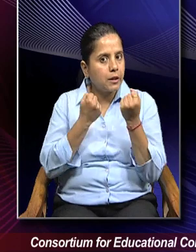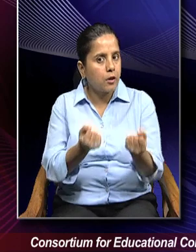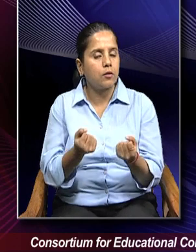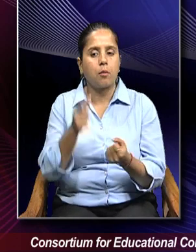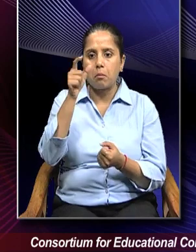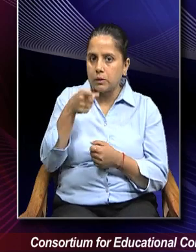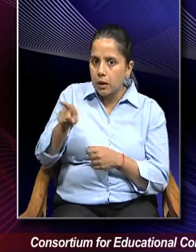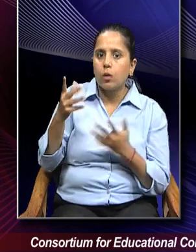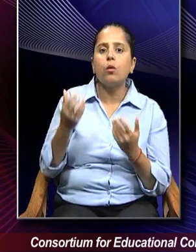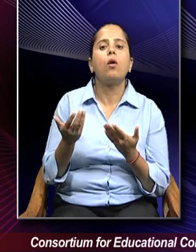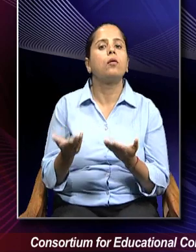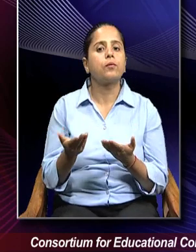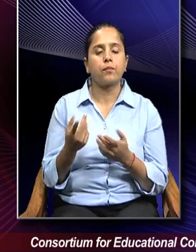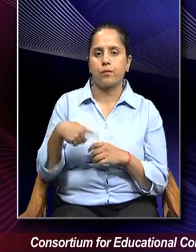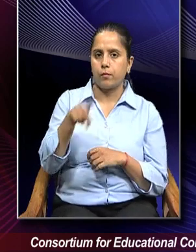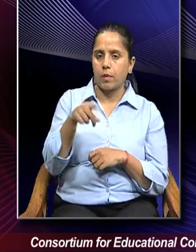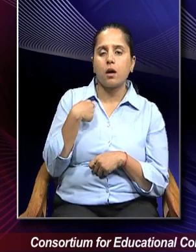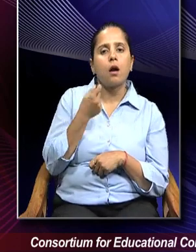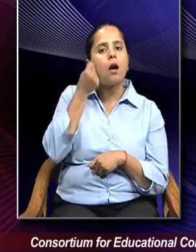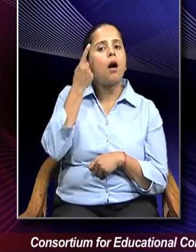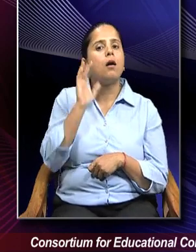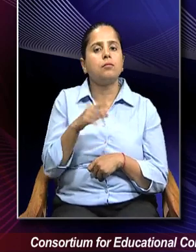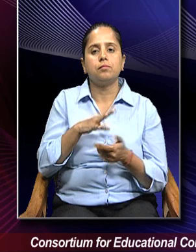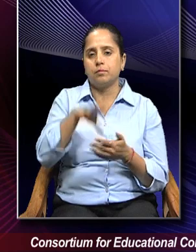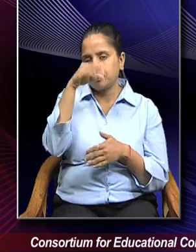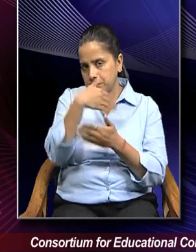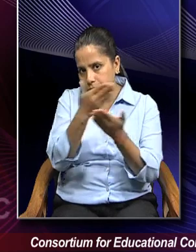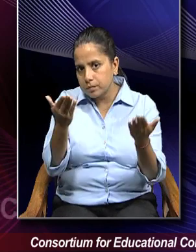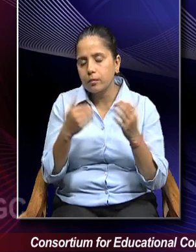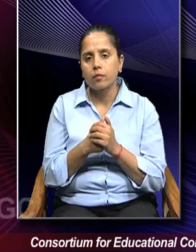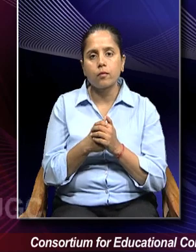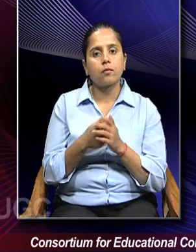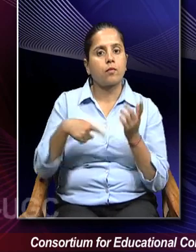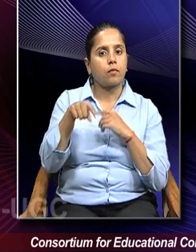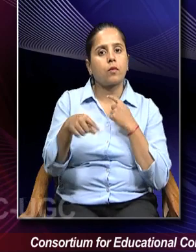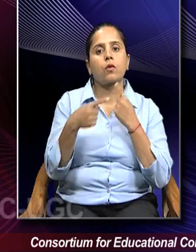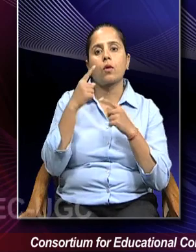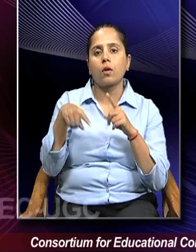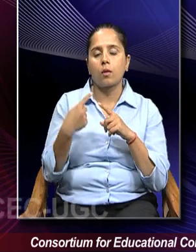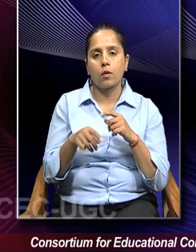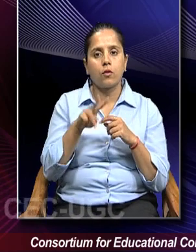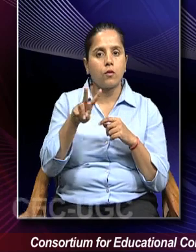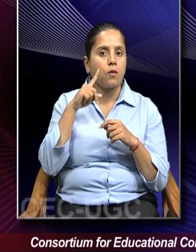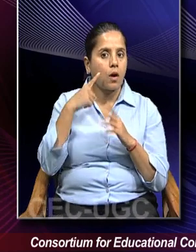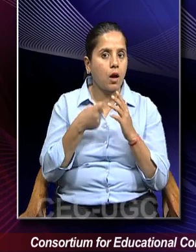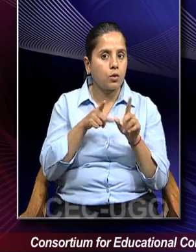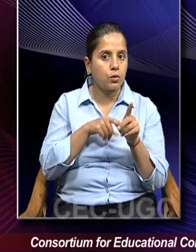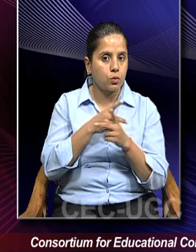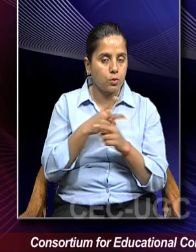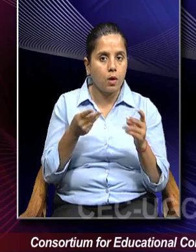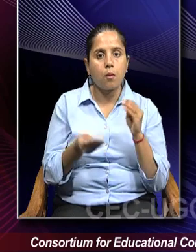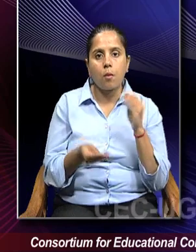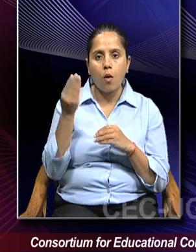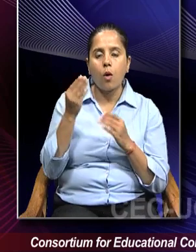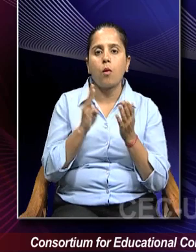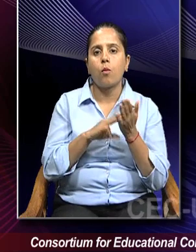person. So, we have to understand, my dear learners, that when we are talking about virtuosity, it amounts to moralizing,